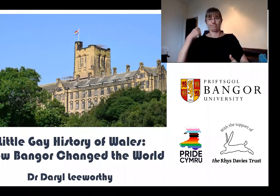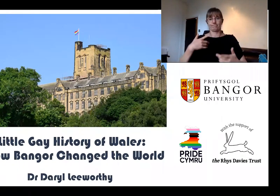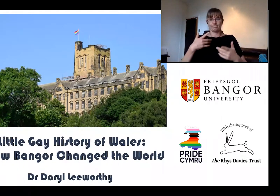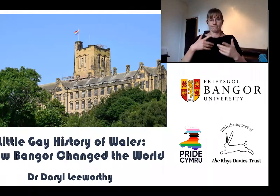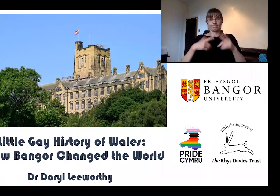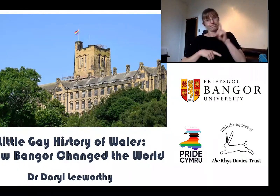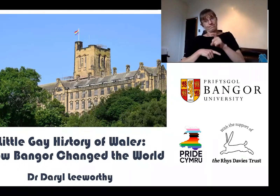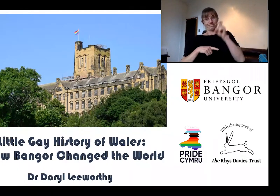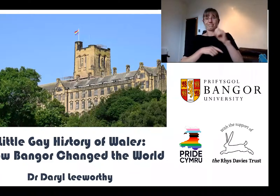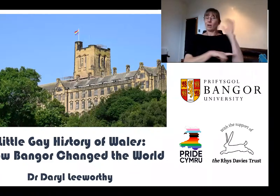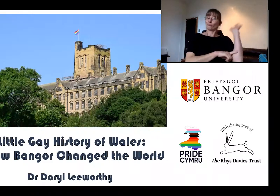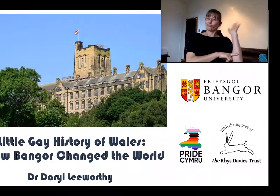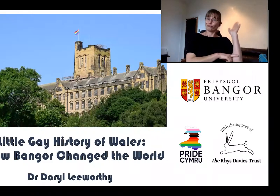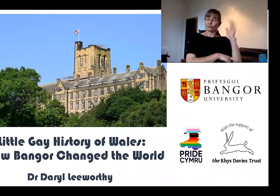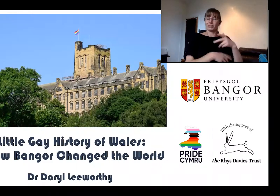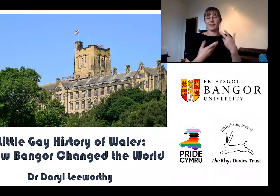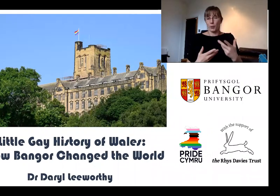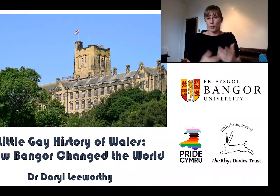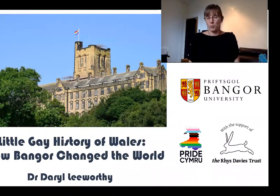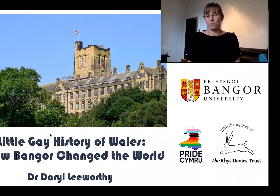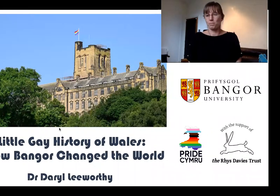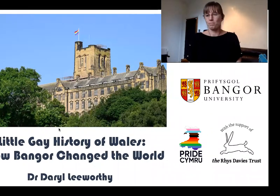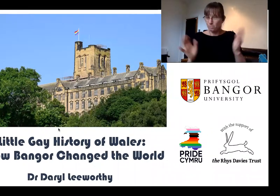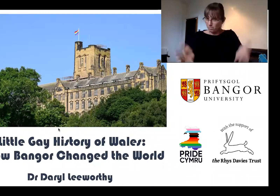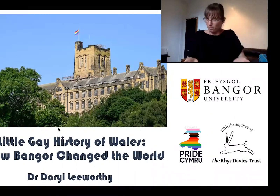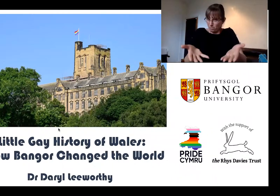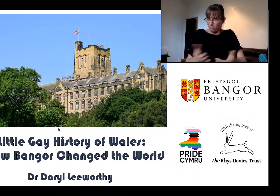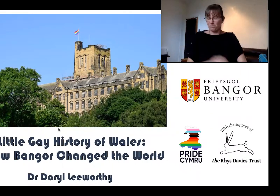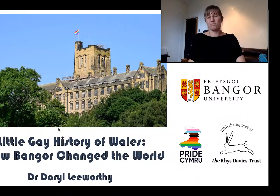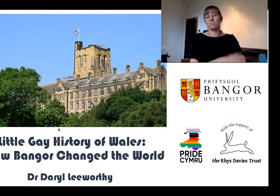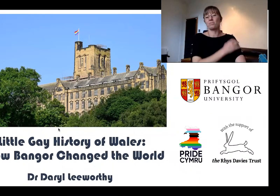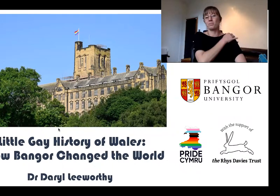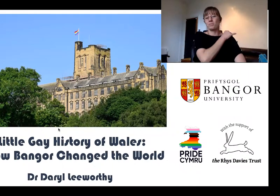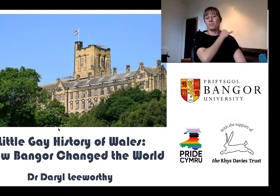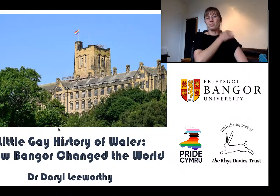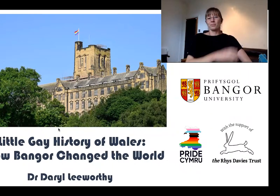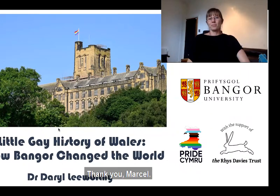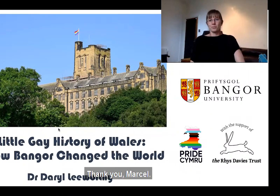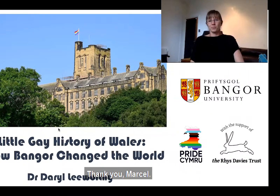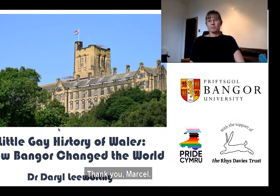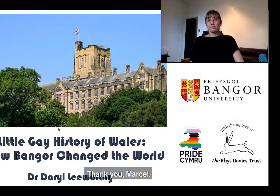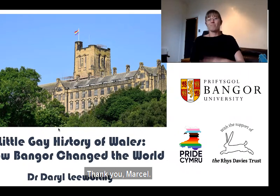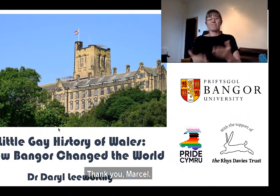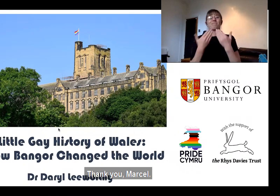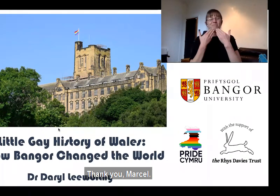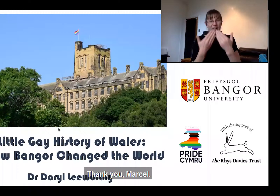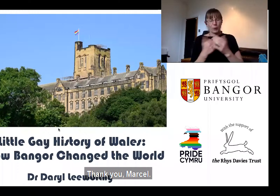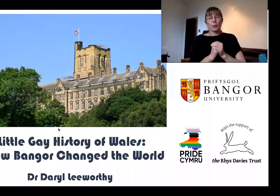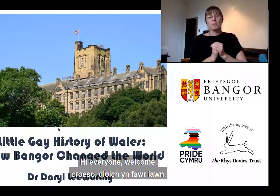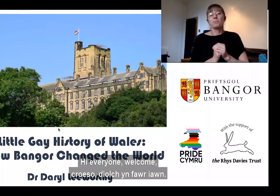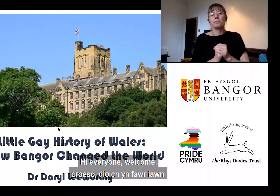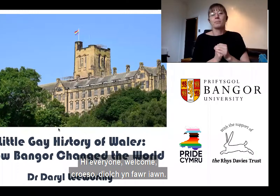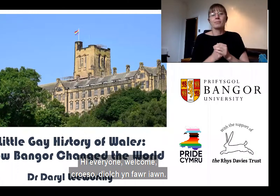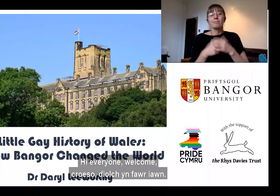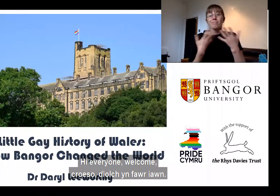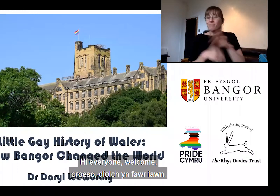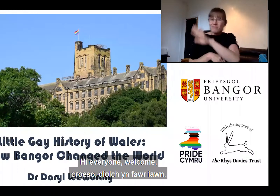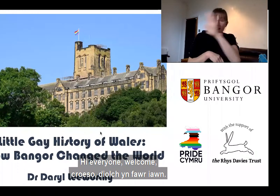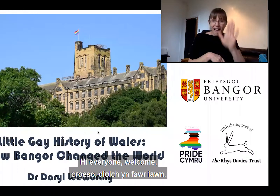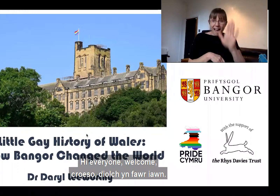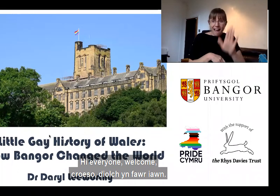on the presentation start and then you can go for it. Thank you. Gracias, Marcel. Well, hi